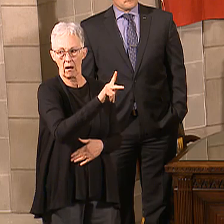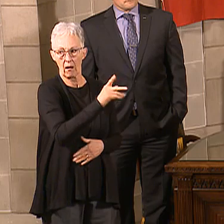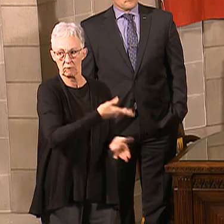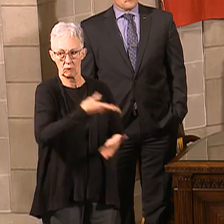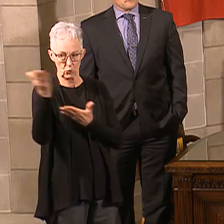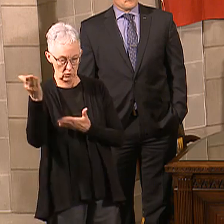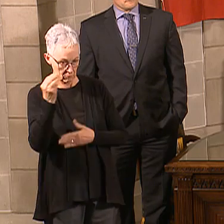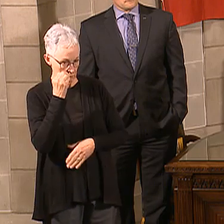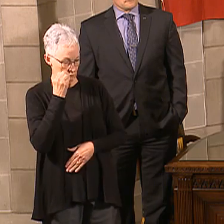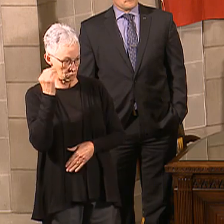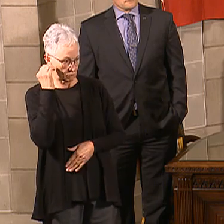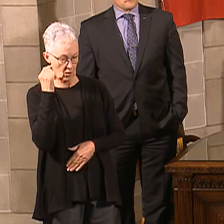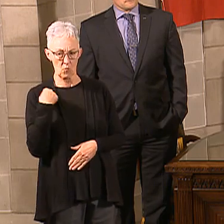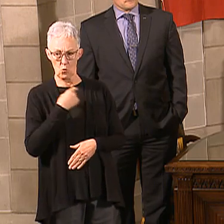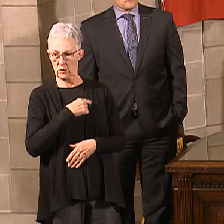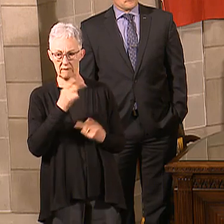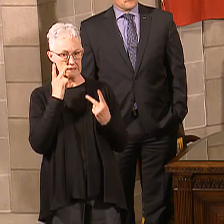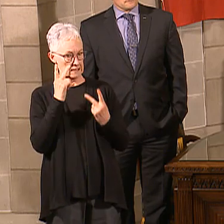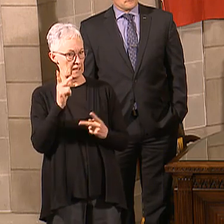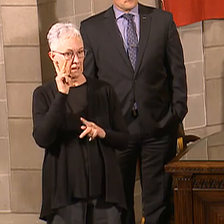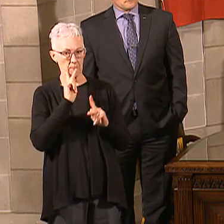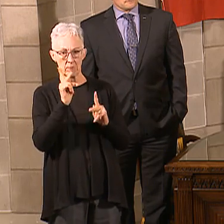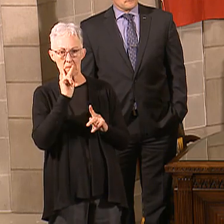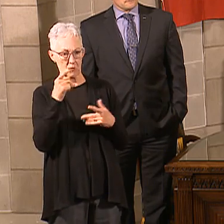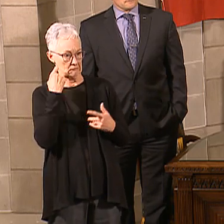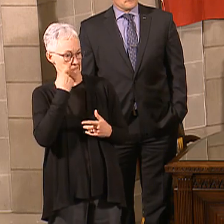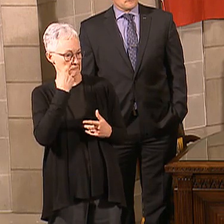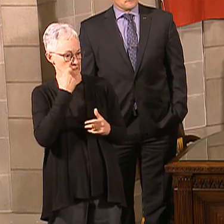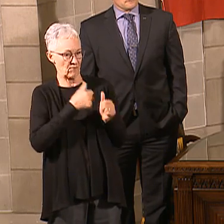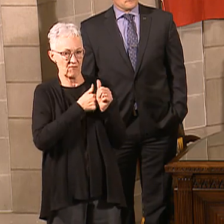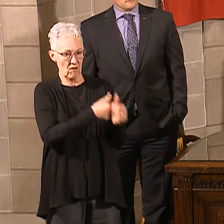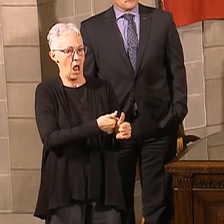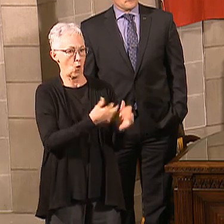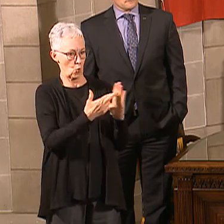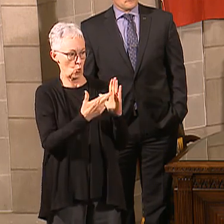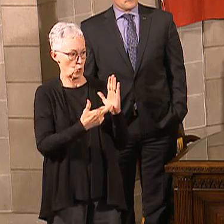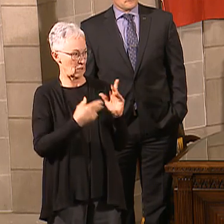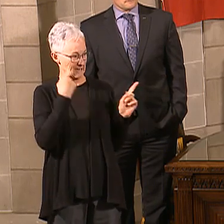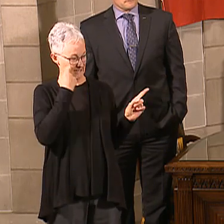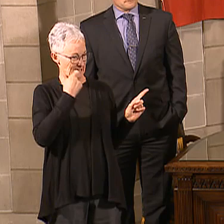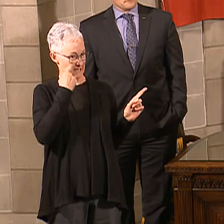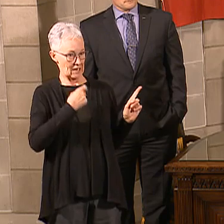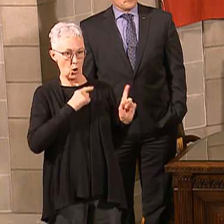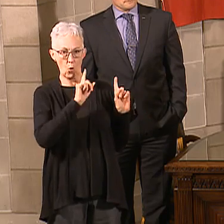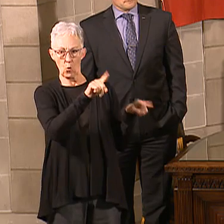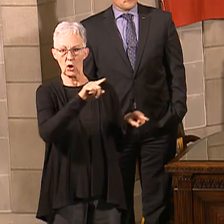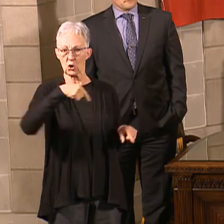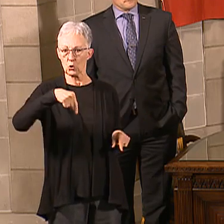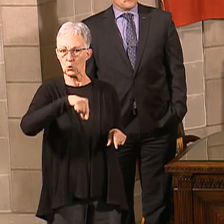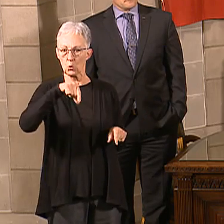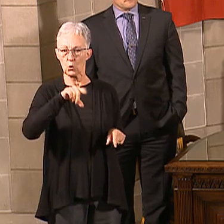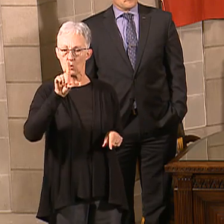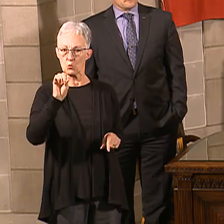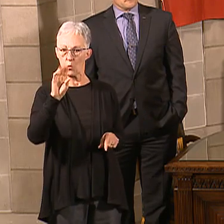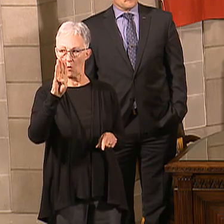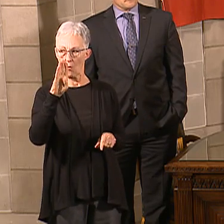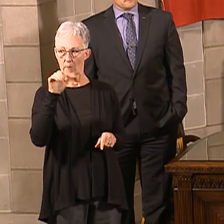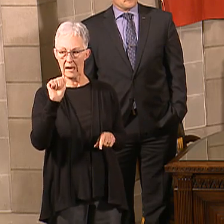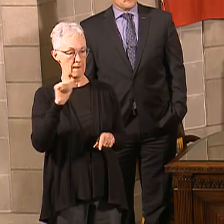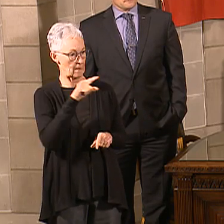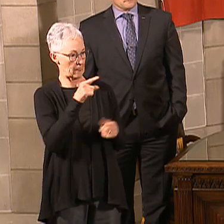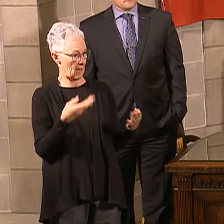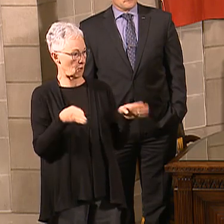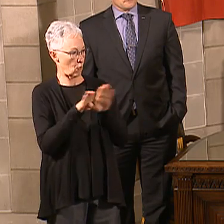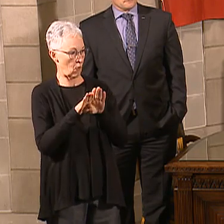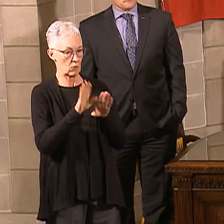tremendous response. In fact, I was just at Qdoba, which is in Lincoln here, and not part of that directive health measure, but they had closed their